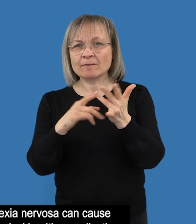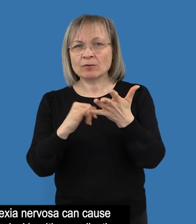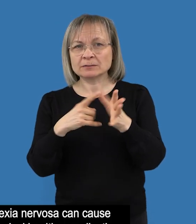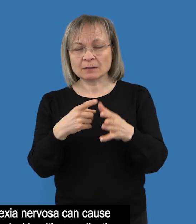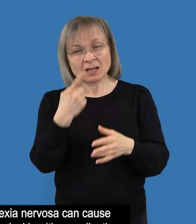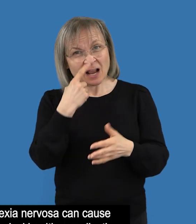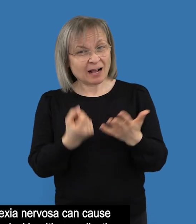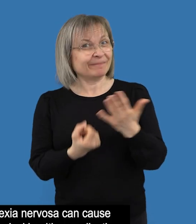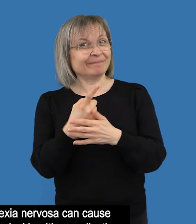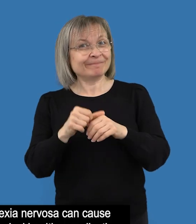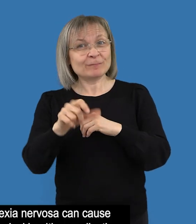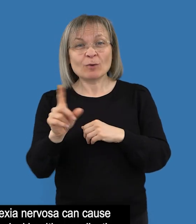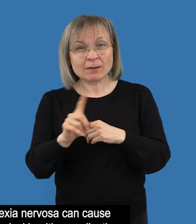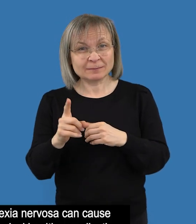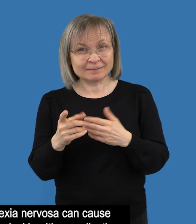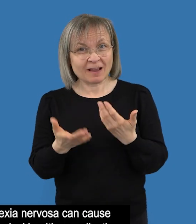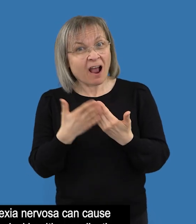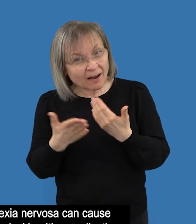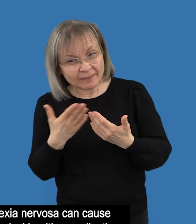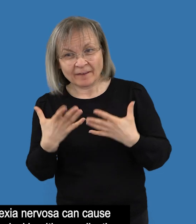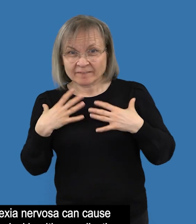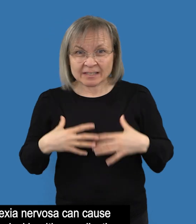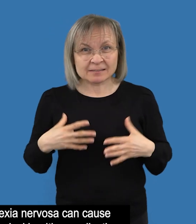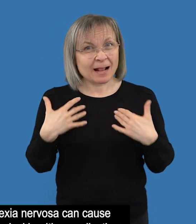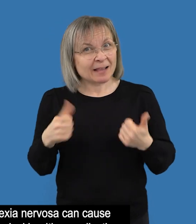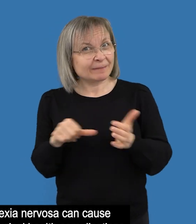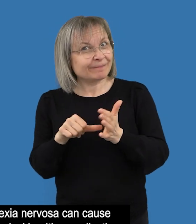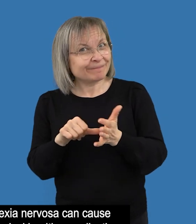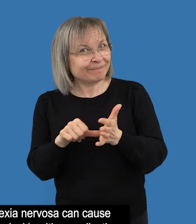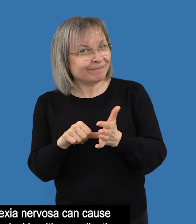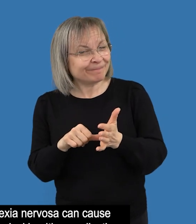Anorexia nervosa can cause other physical health complications.